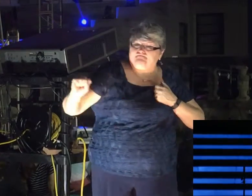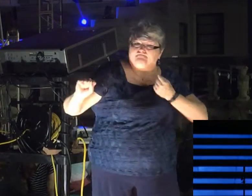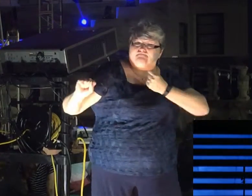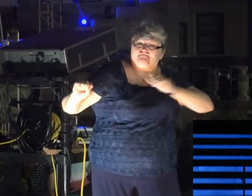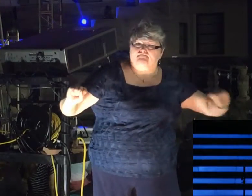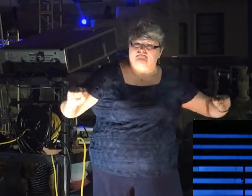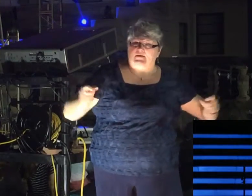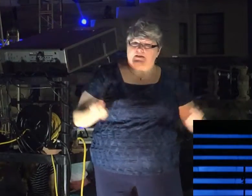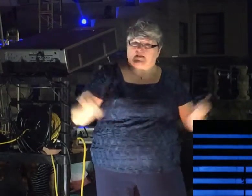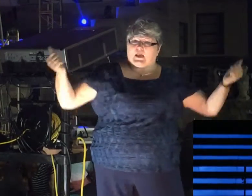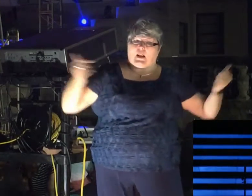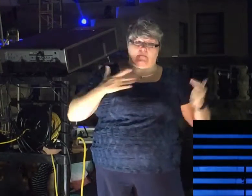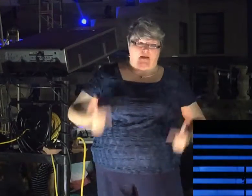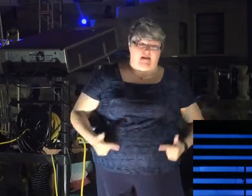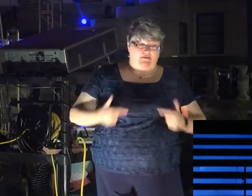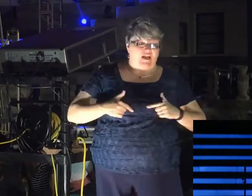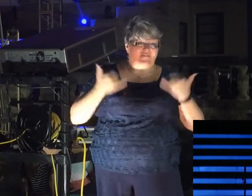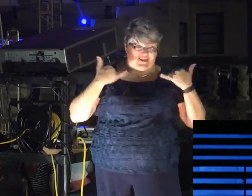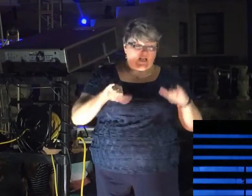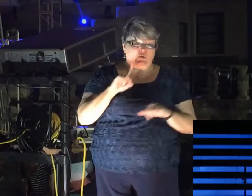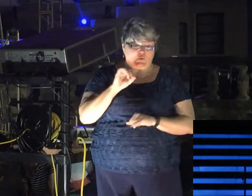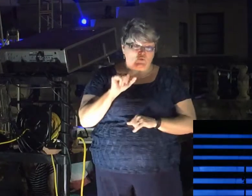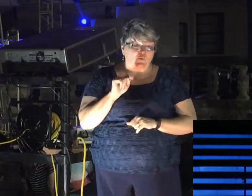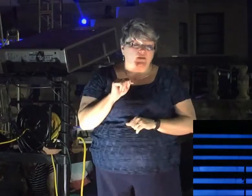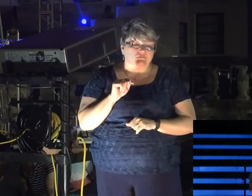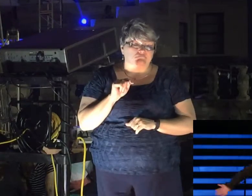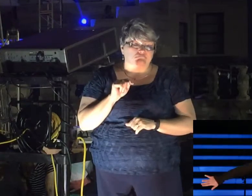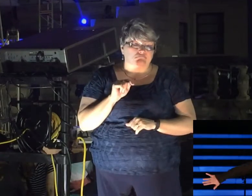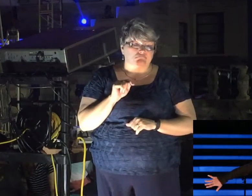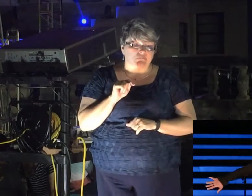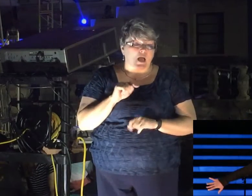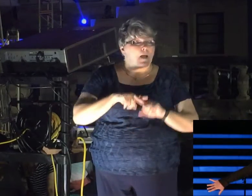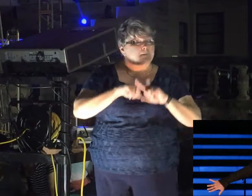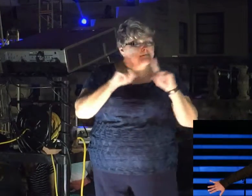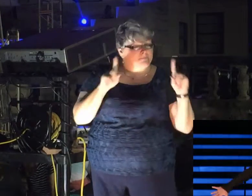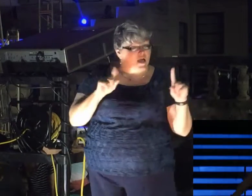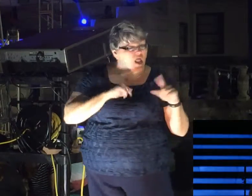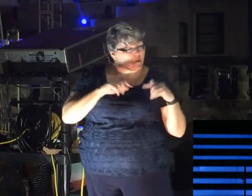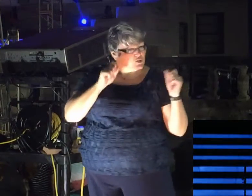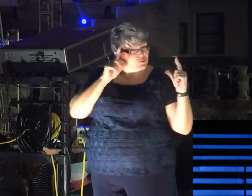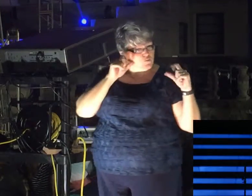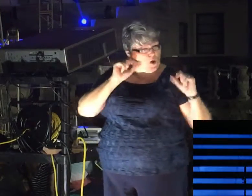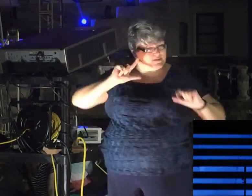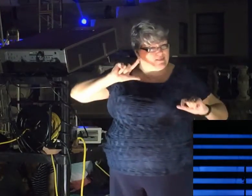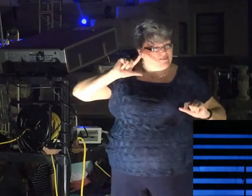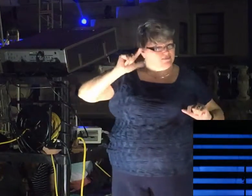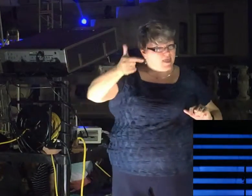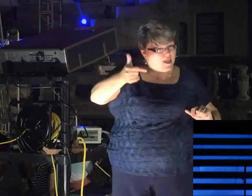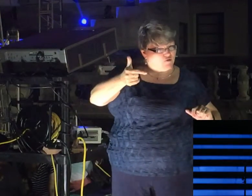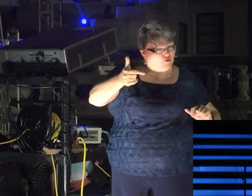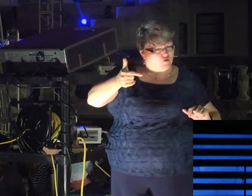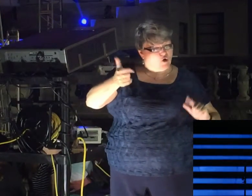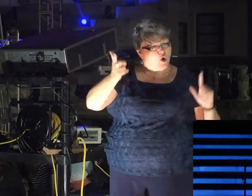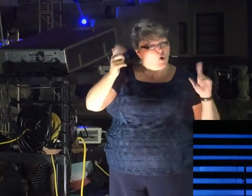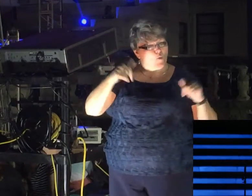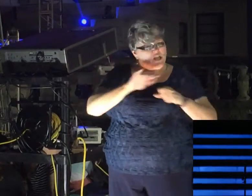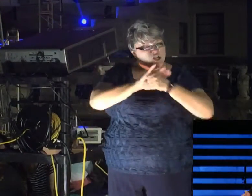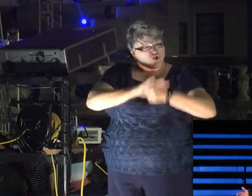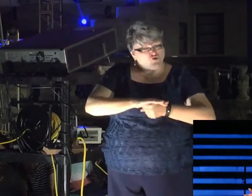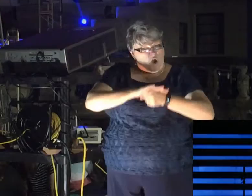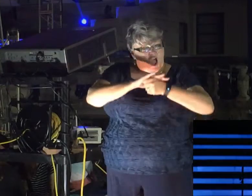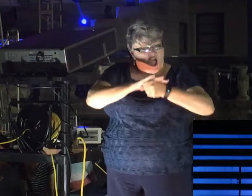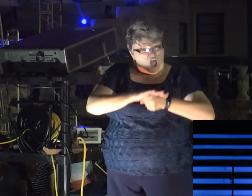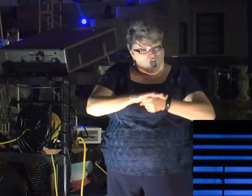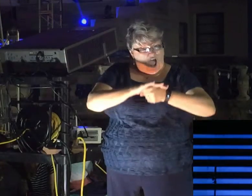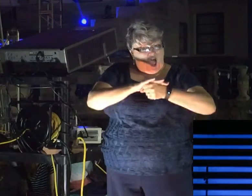brutally cut it out of my life. And I still do that. But I was surprised later in life that